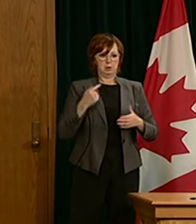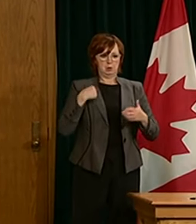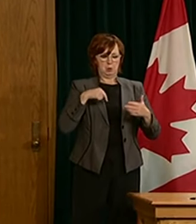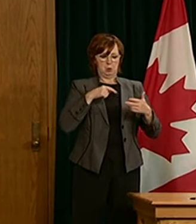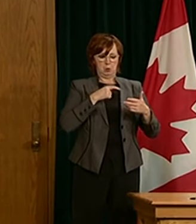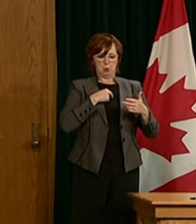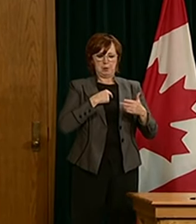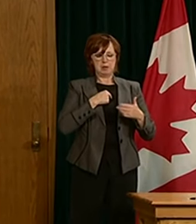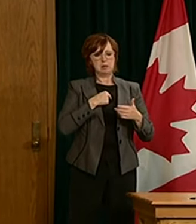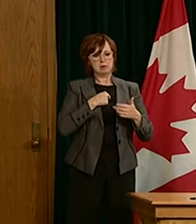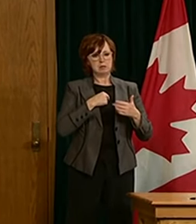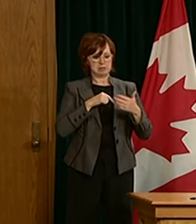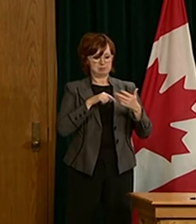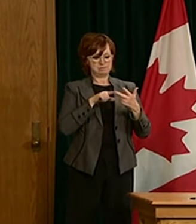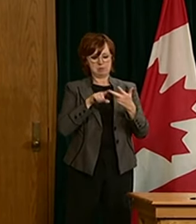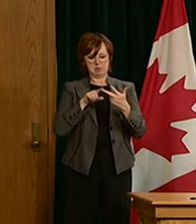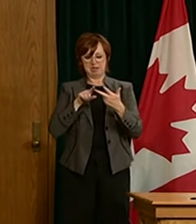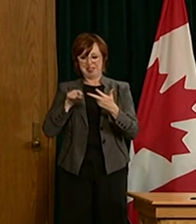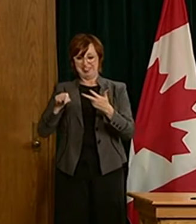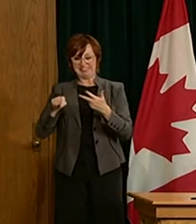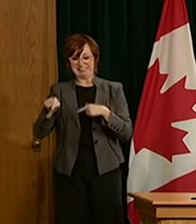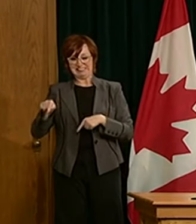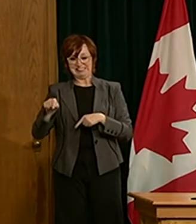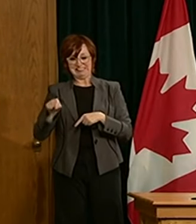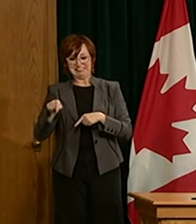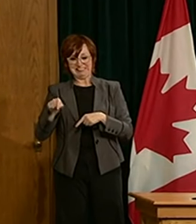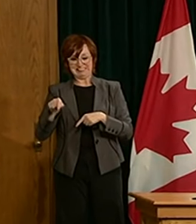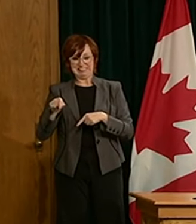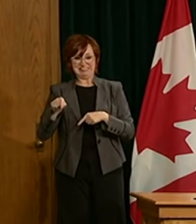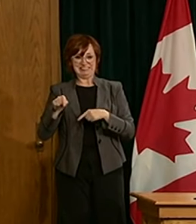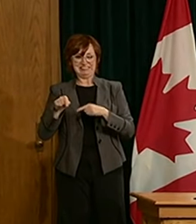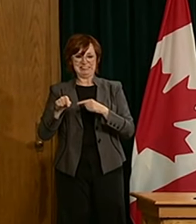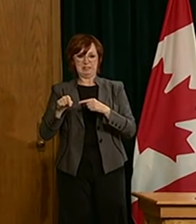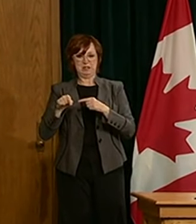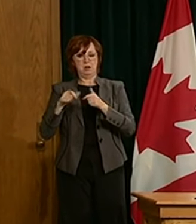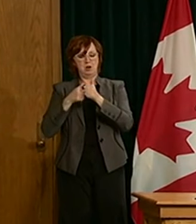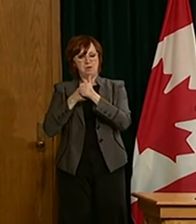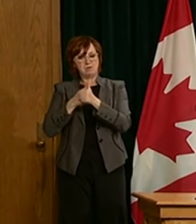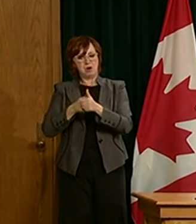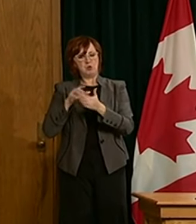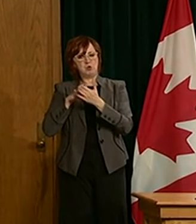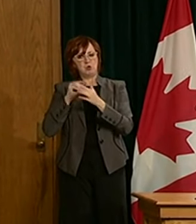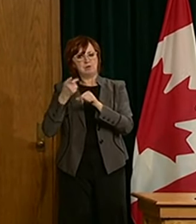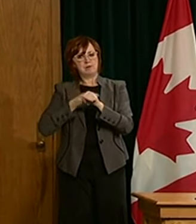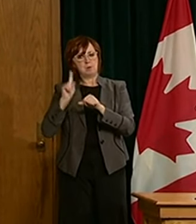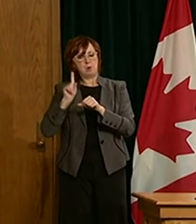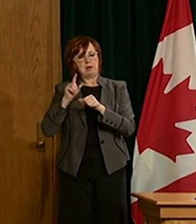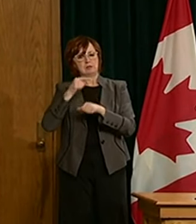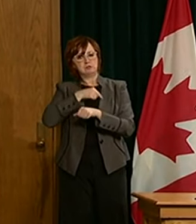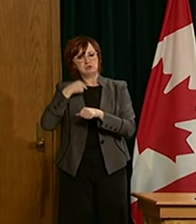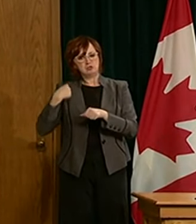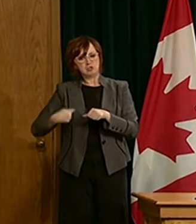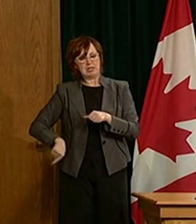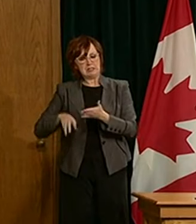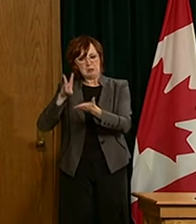reproductive rate, and they achieve that through extremely restrictive measures. I'm wondering if we can get